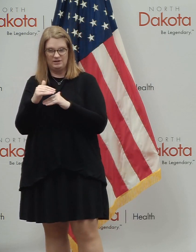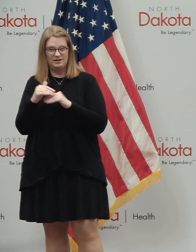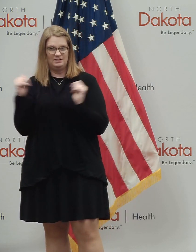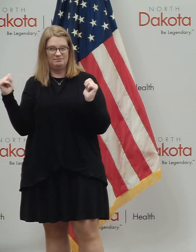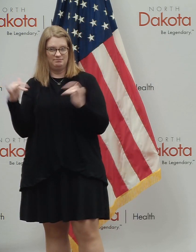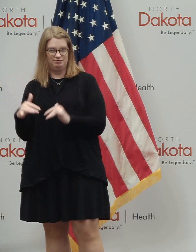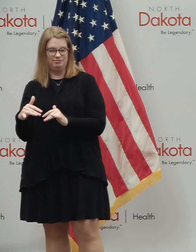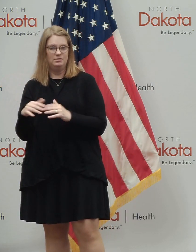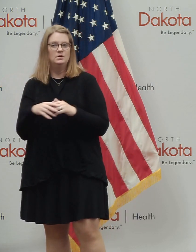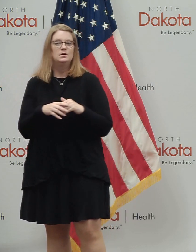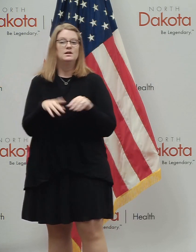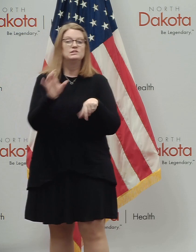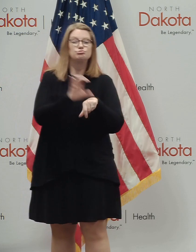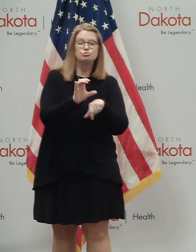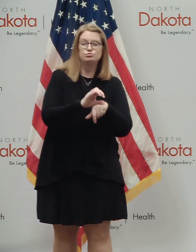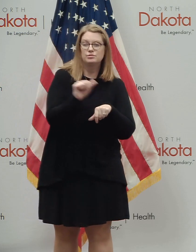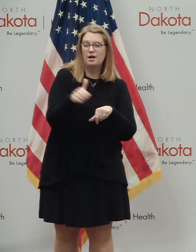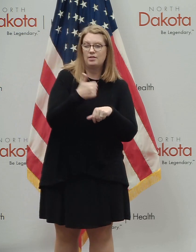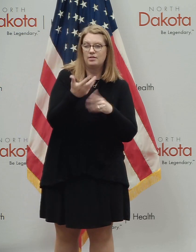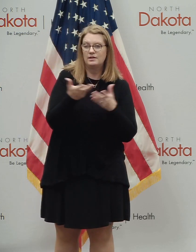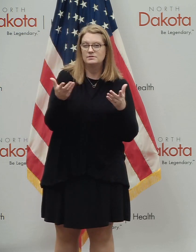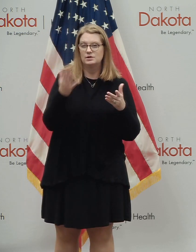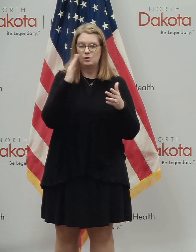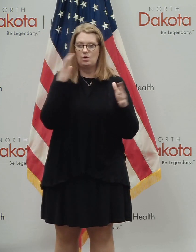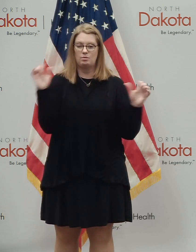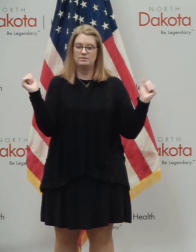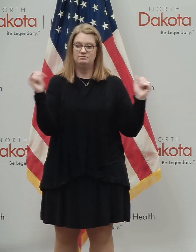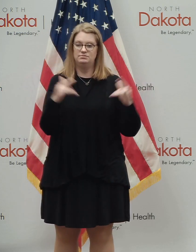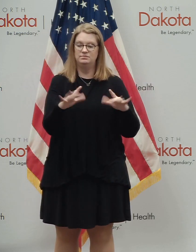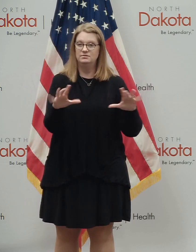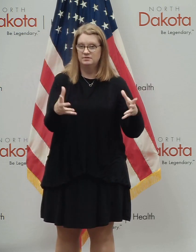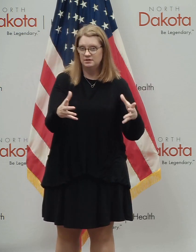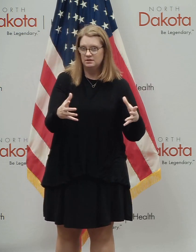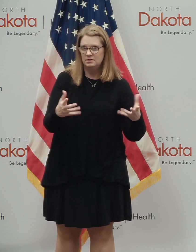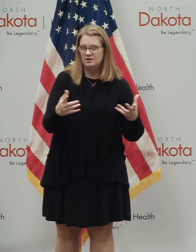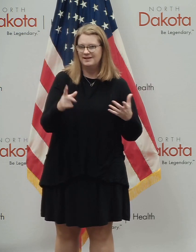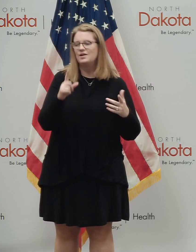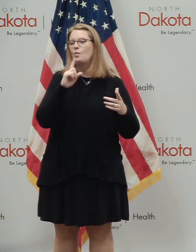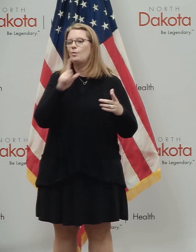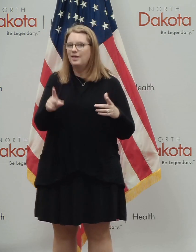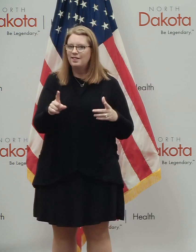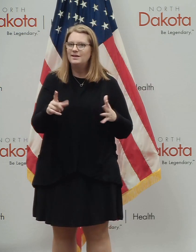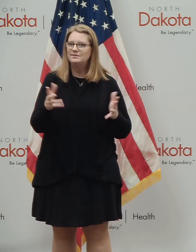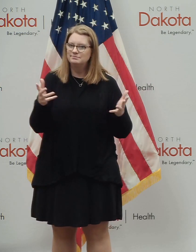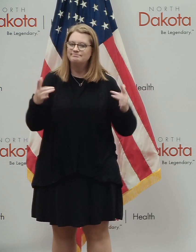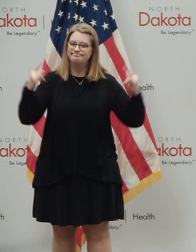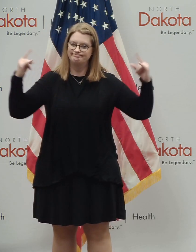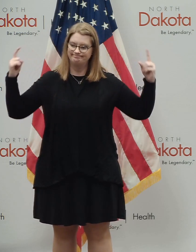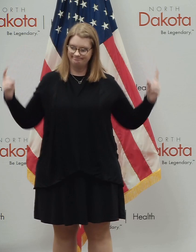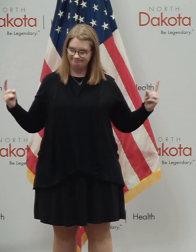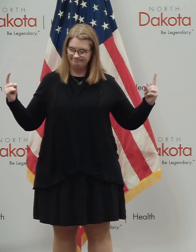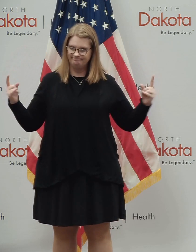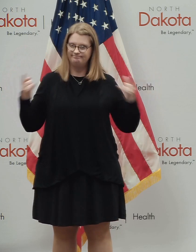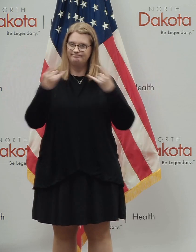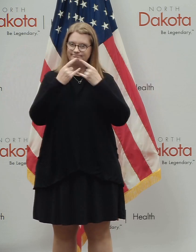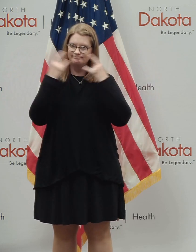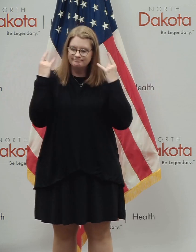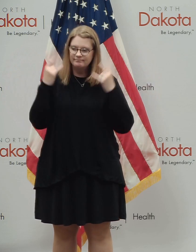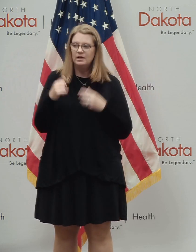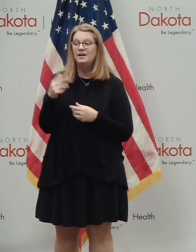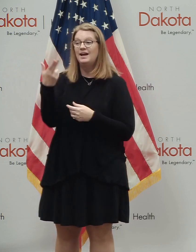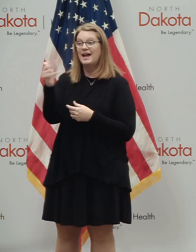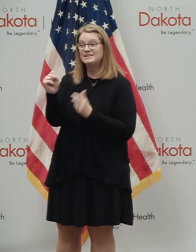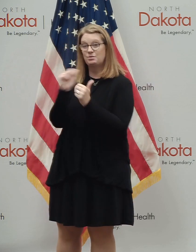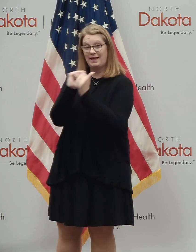churches and other organizations where you've got regular gatherings where you have opportunities for social distancing and mask wearing, at high school